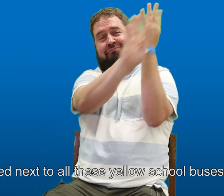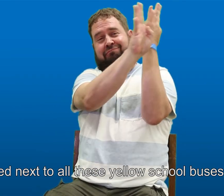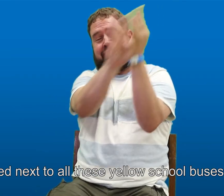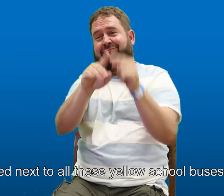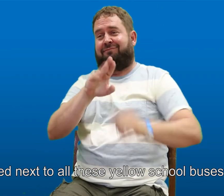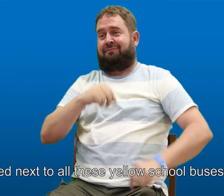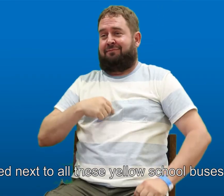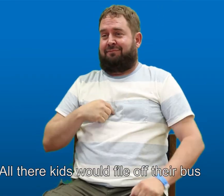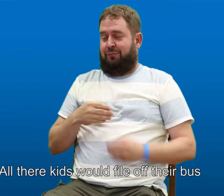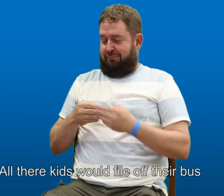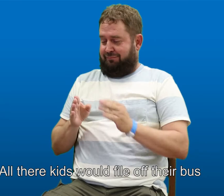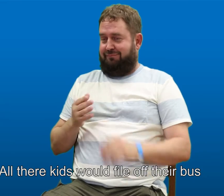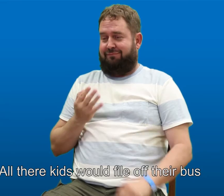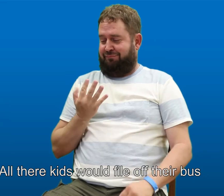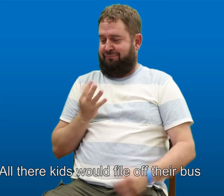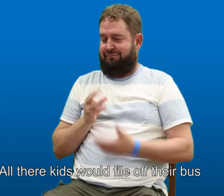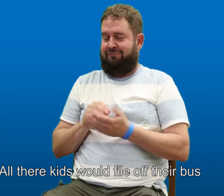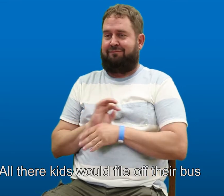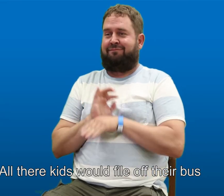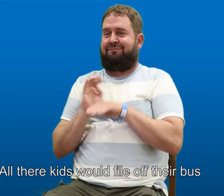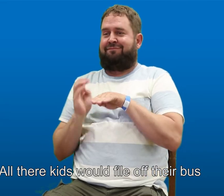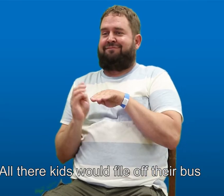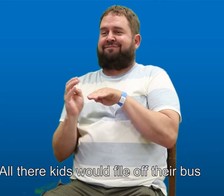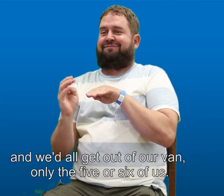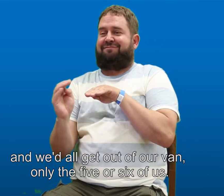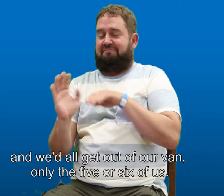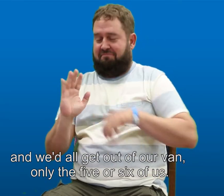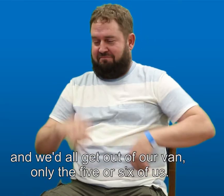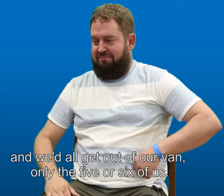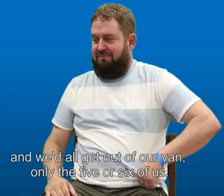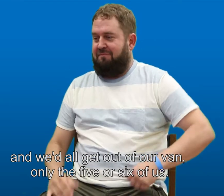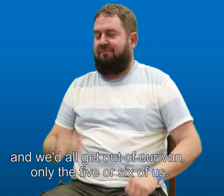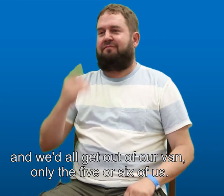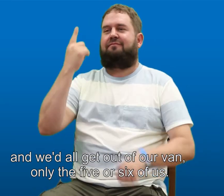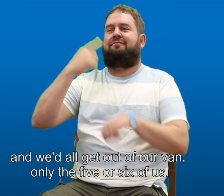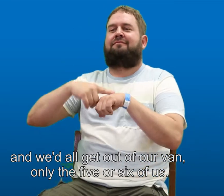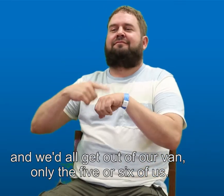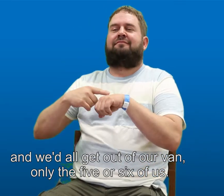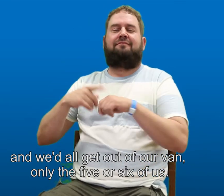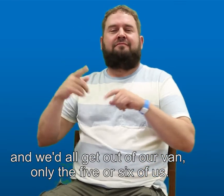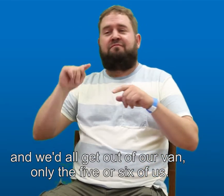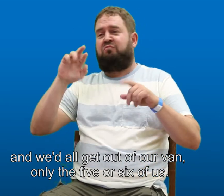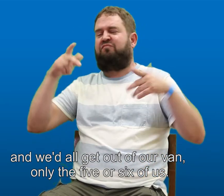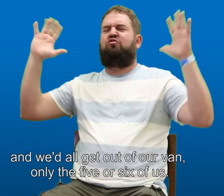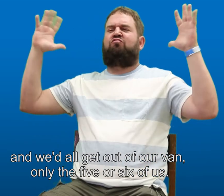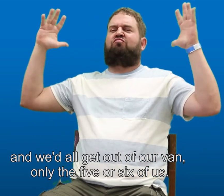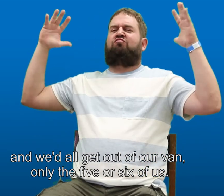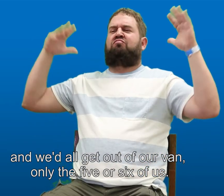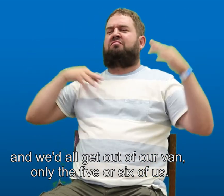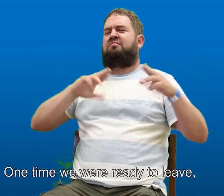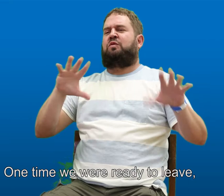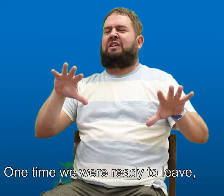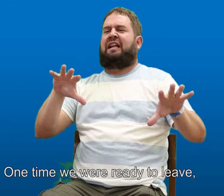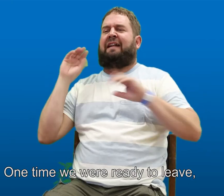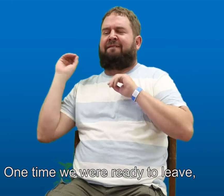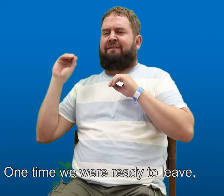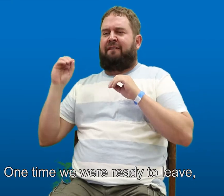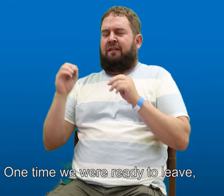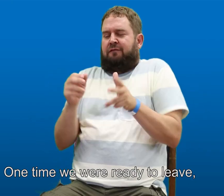you know, and all these kids would file off their bus, and we'd all get out of our van, and only five, six of us, and one time we were ready to